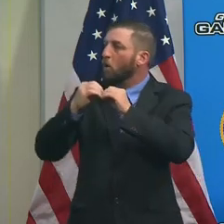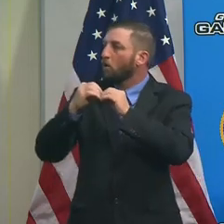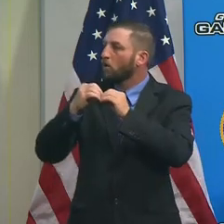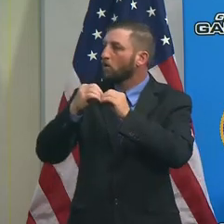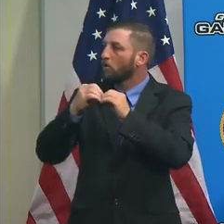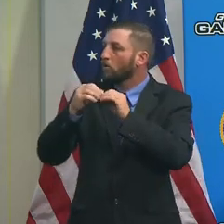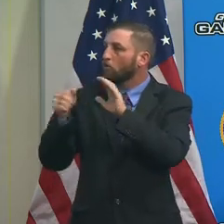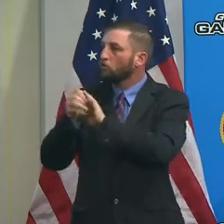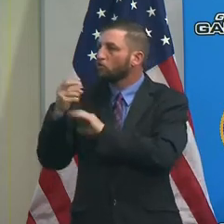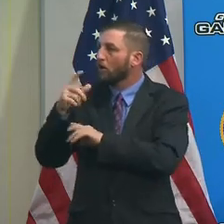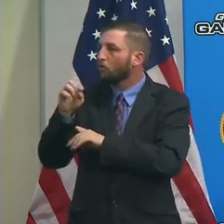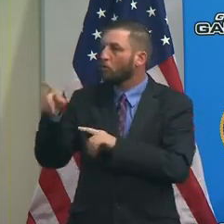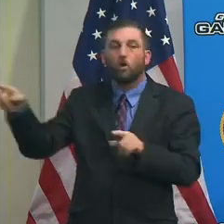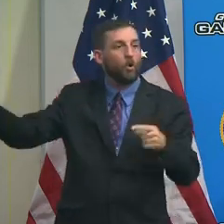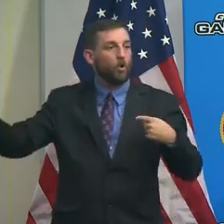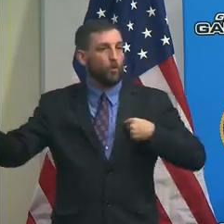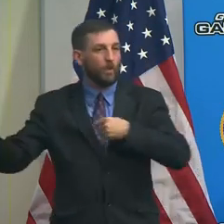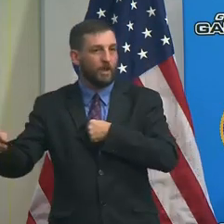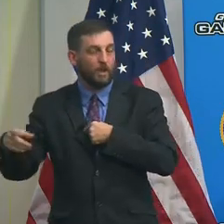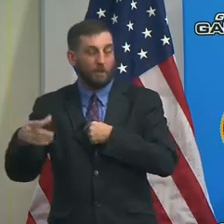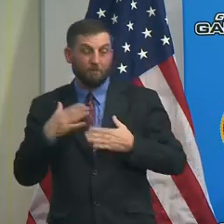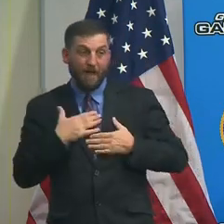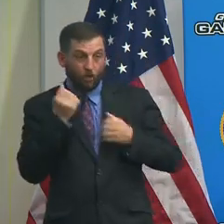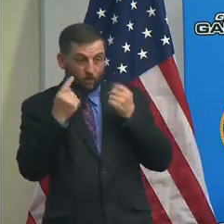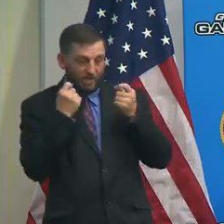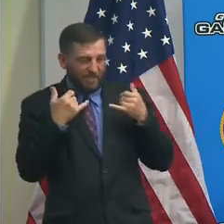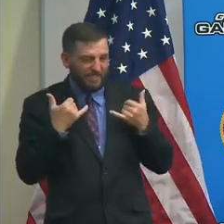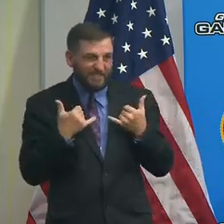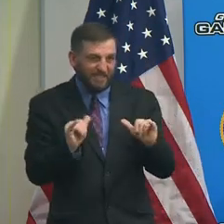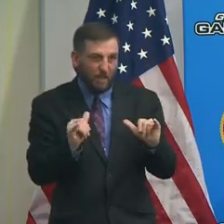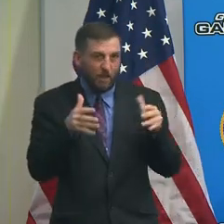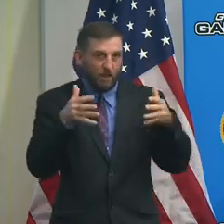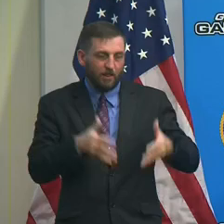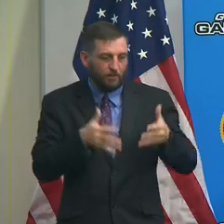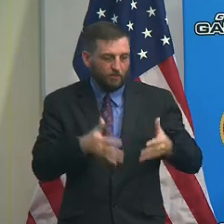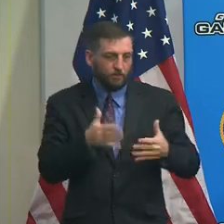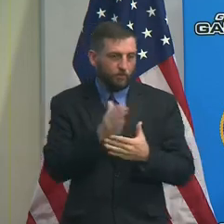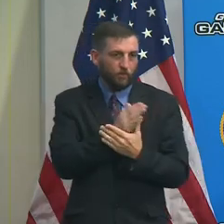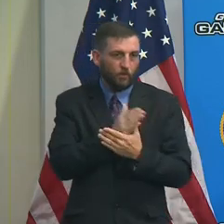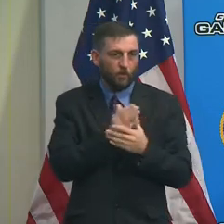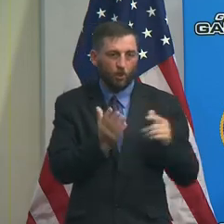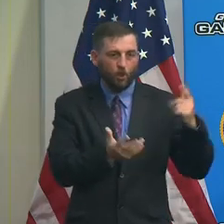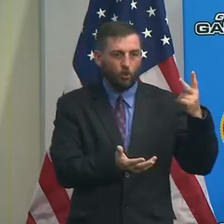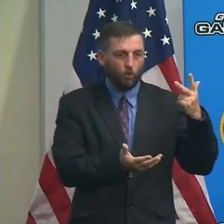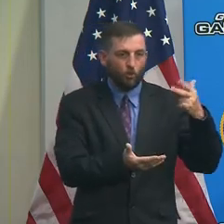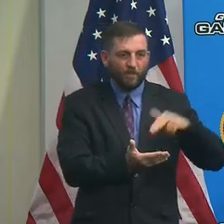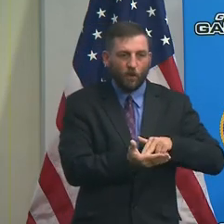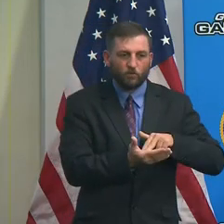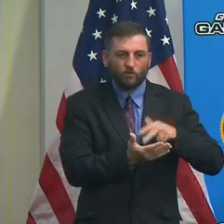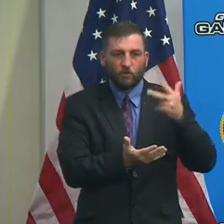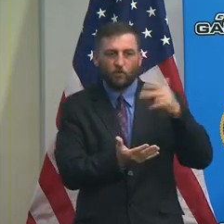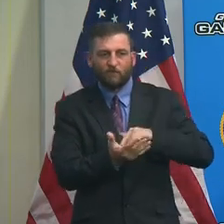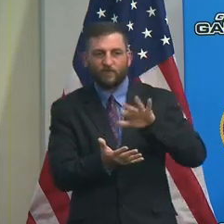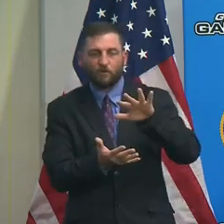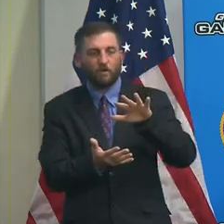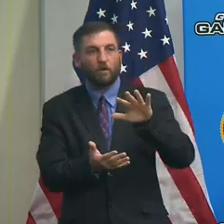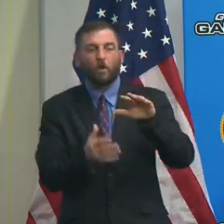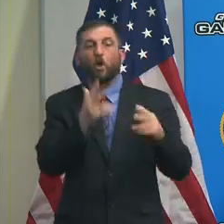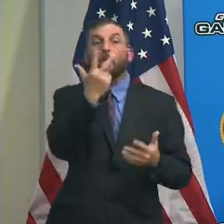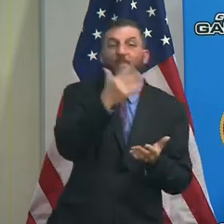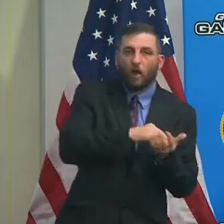And Governor, we still have, it's my understanding, we still have about somewhere between 3,000 and 5,200 rooms